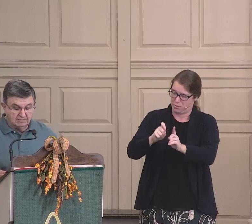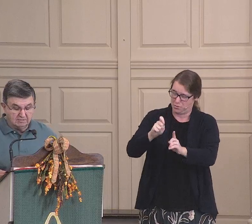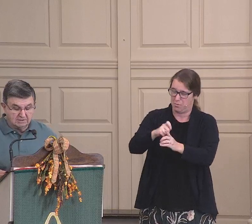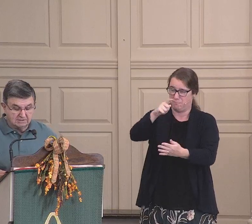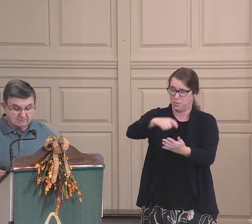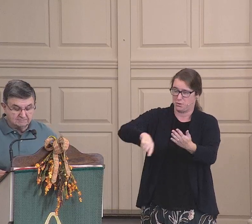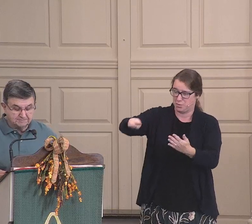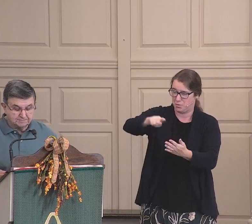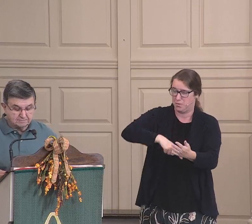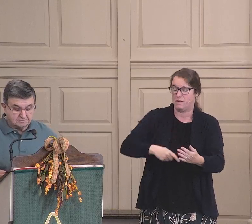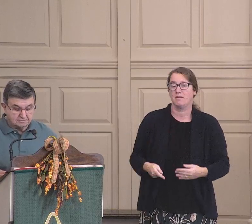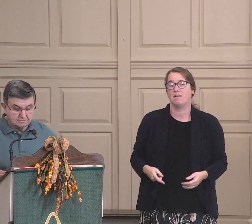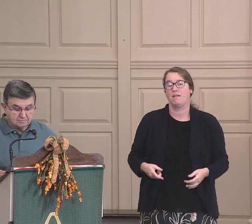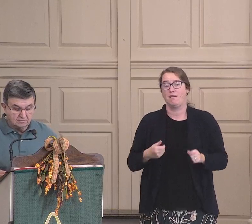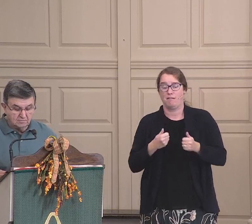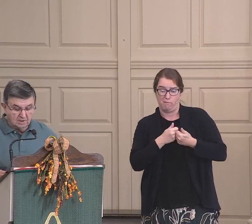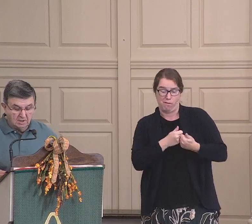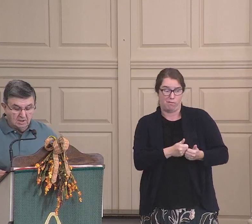was blameless.